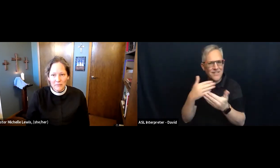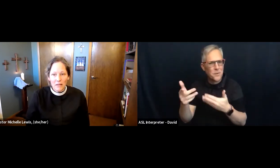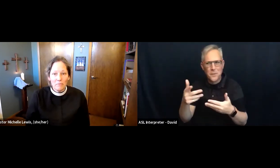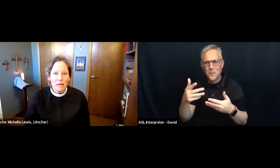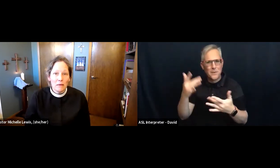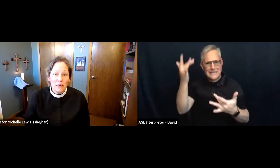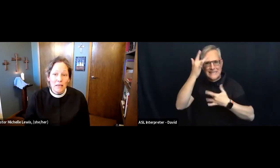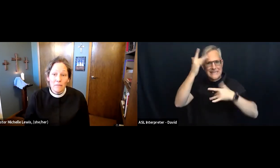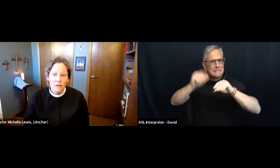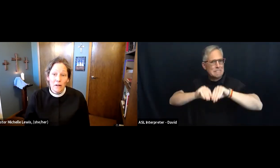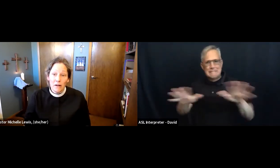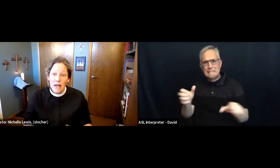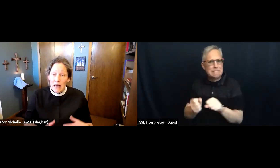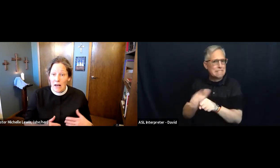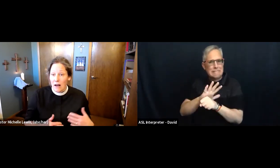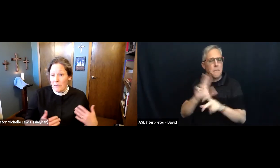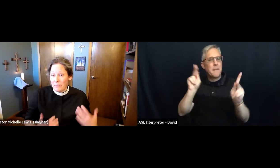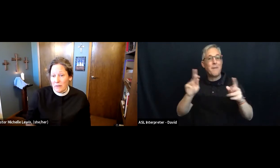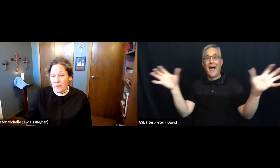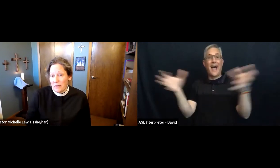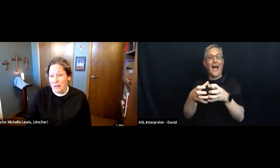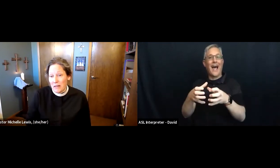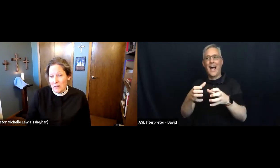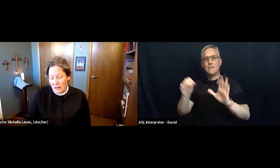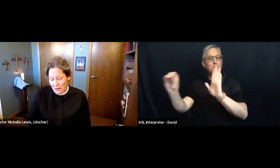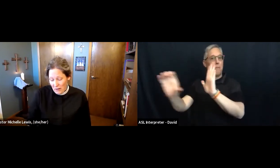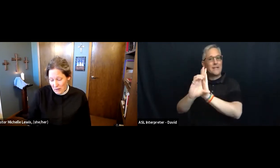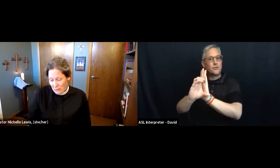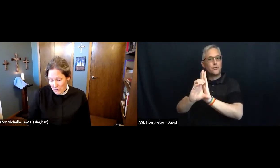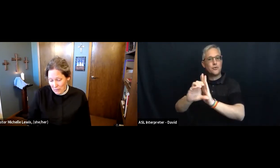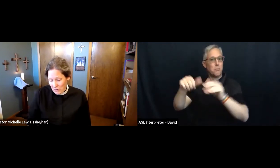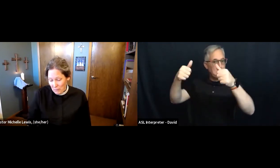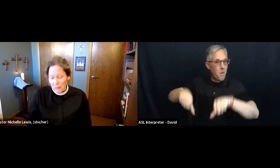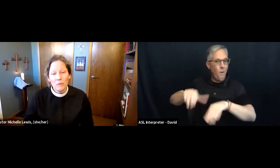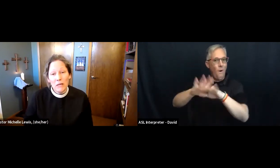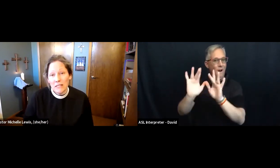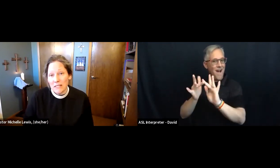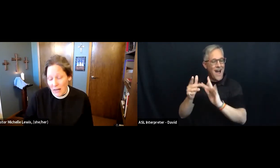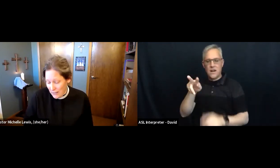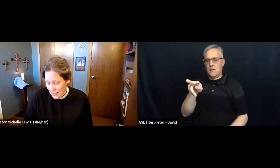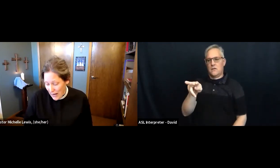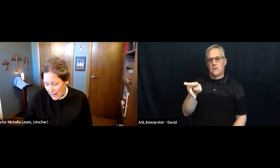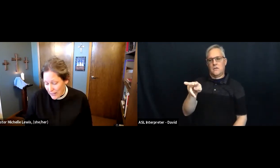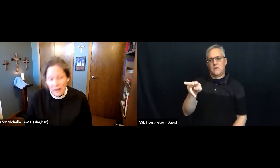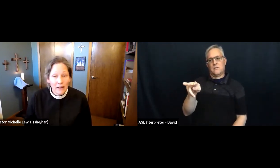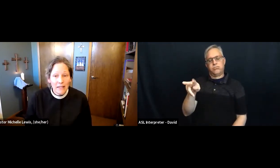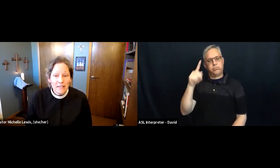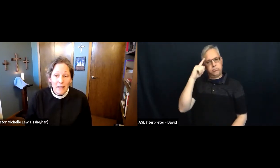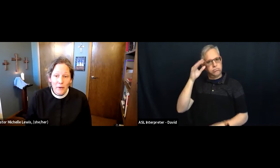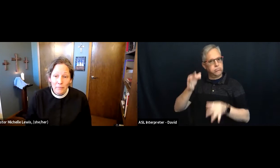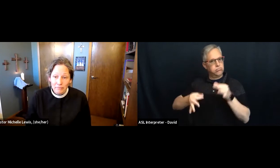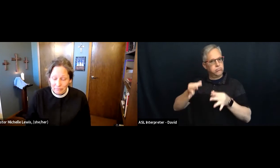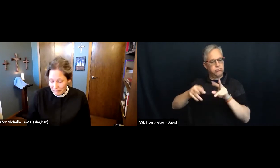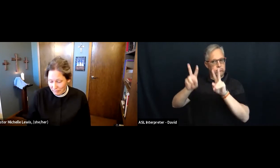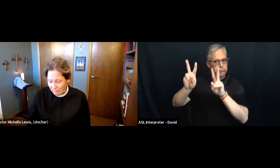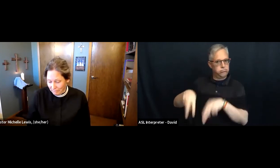And maybe if they're, in maybe we decide to act against